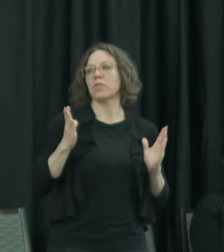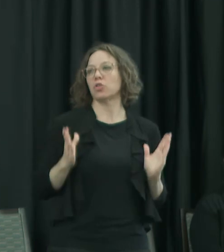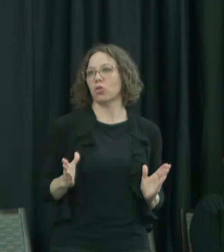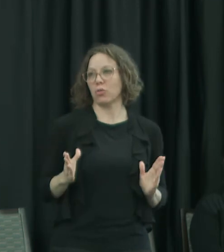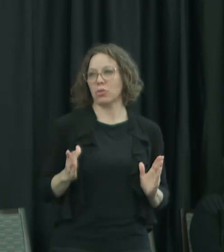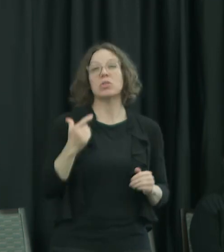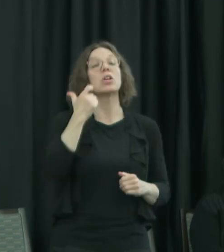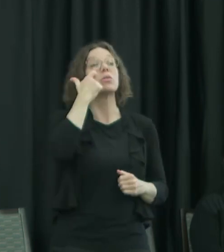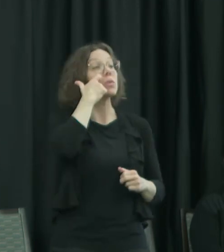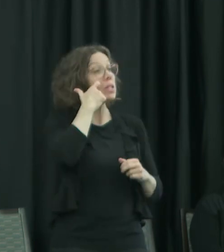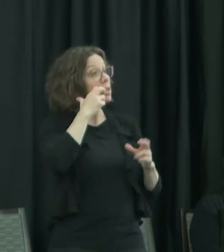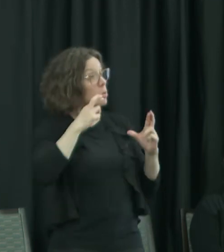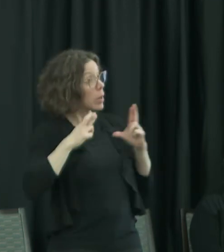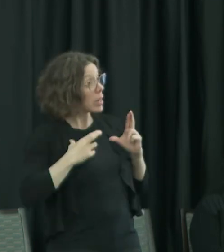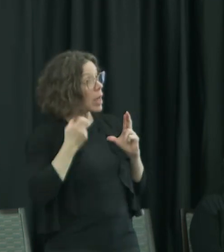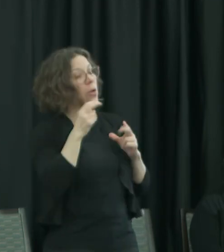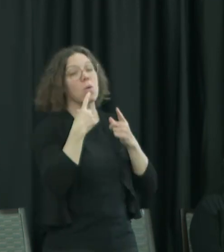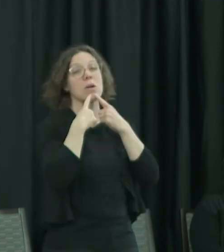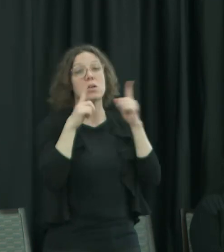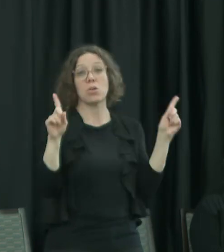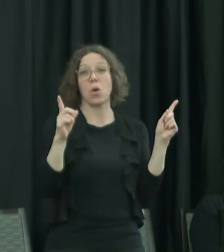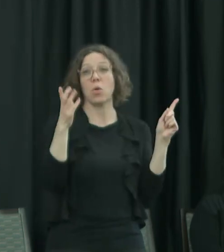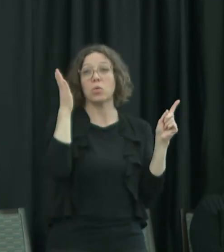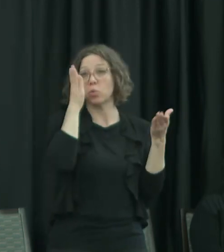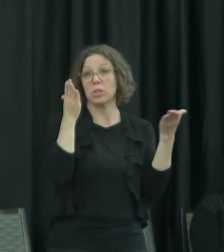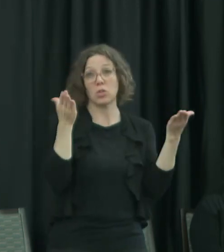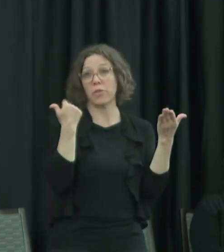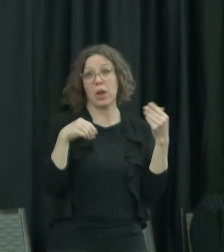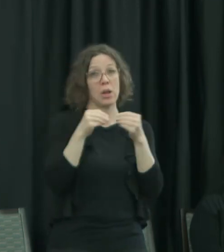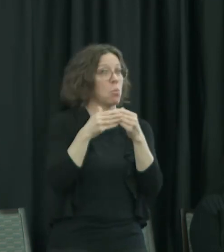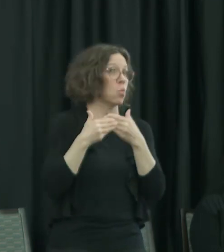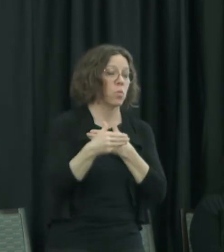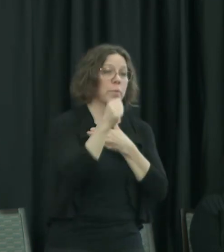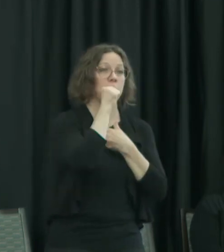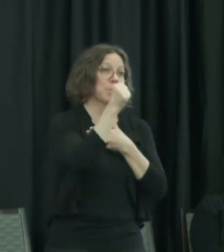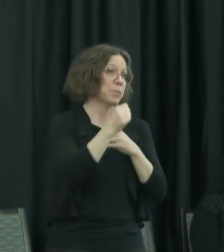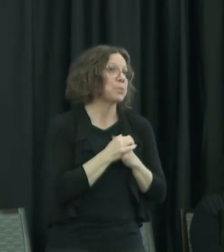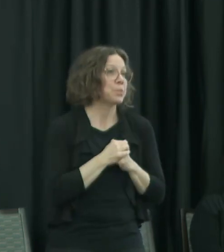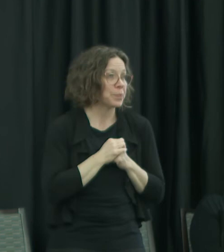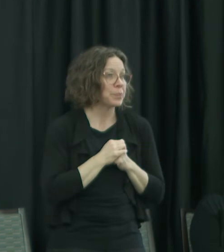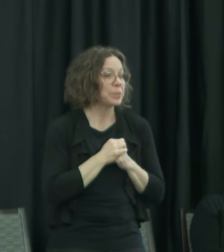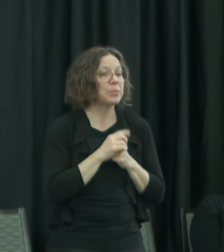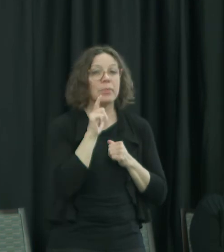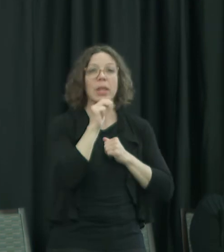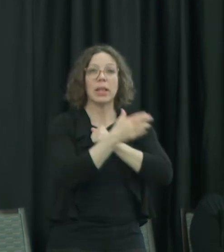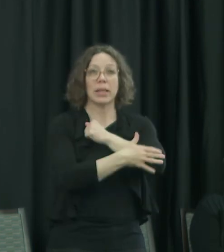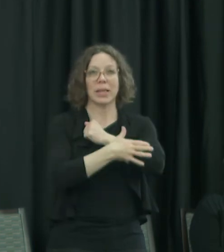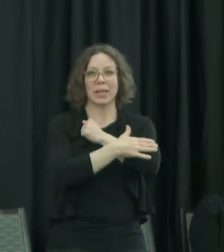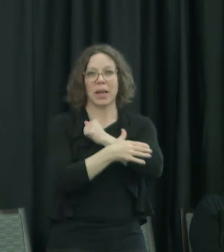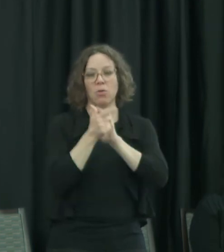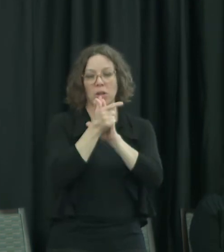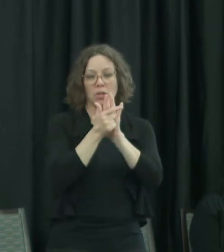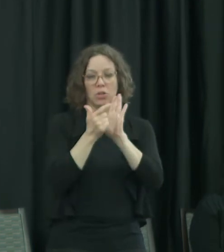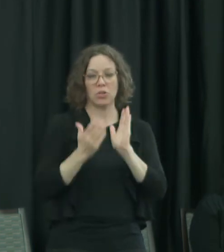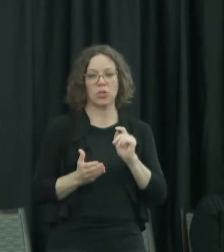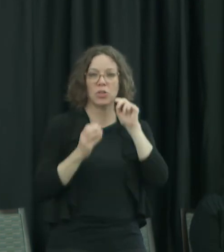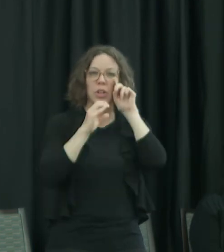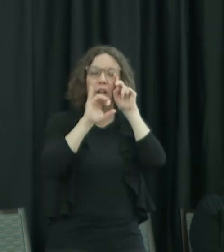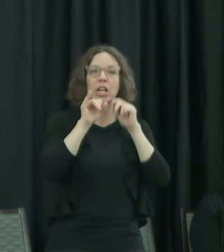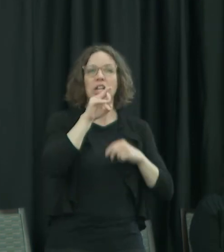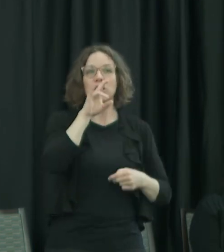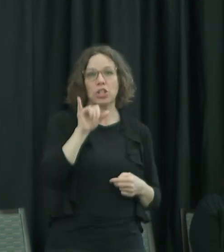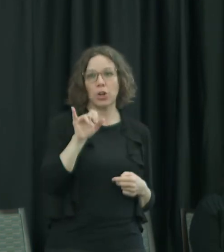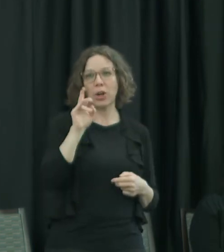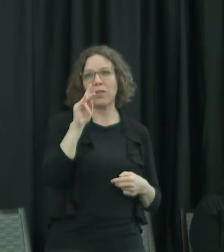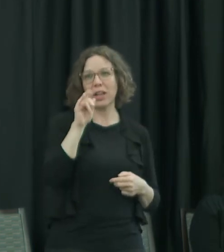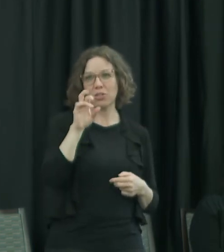either recently retired or announced they are no longer going to serve in public office. Linn County Attorney Jerry Vandersanden retired late